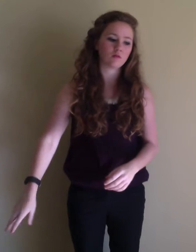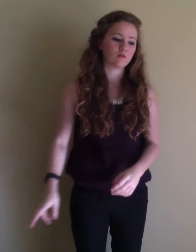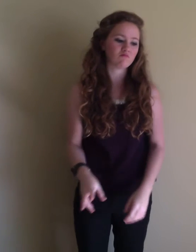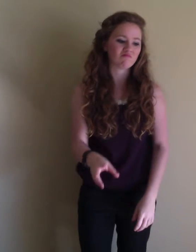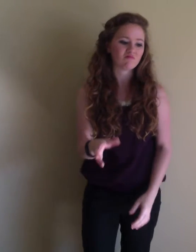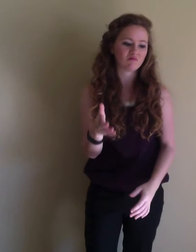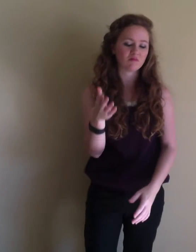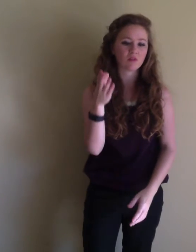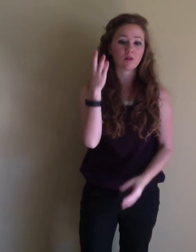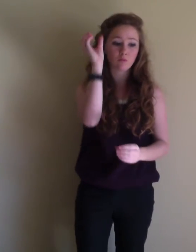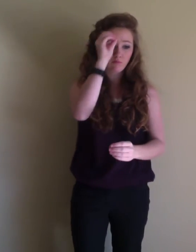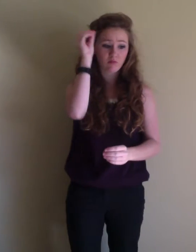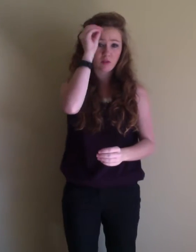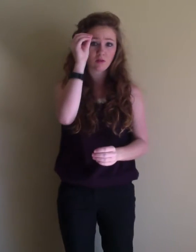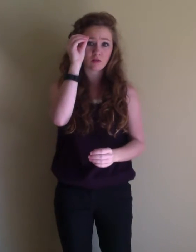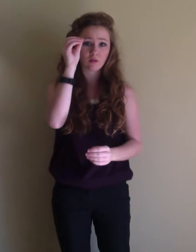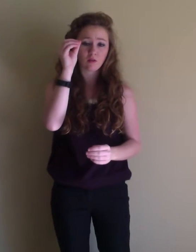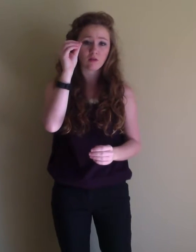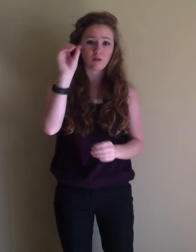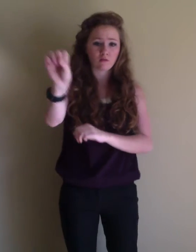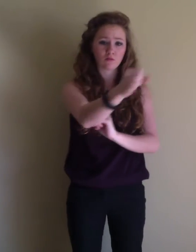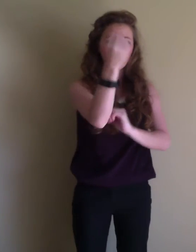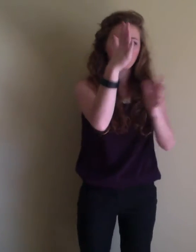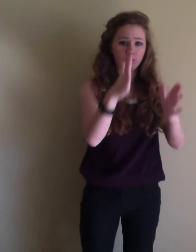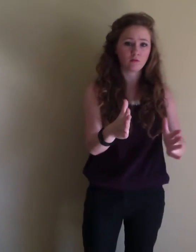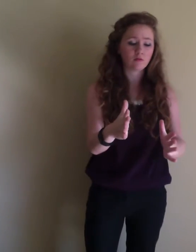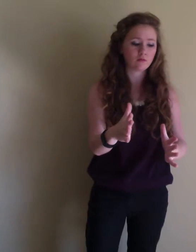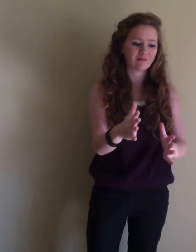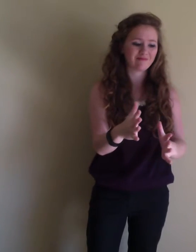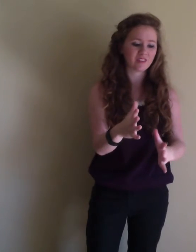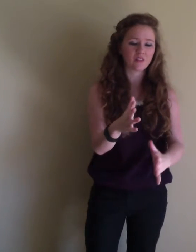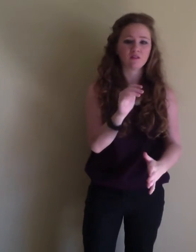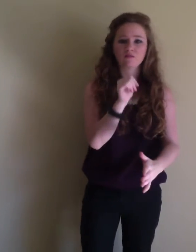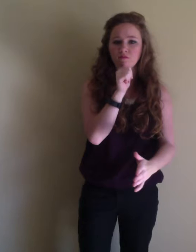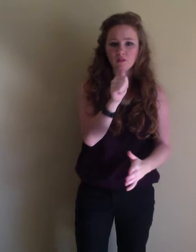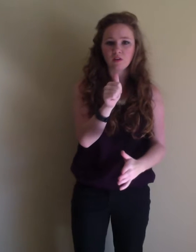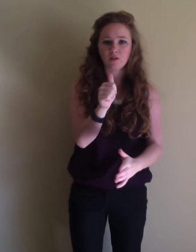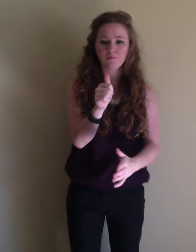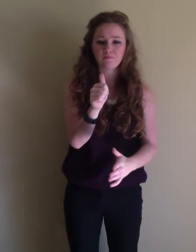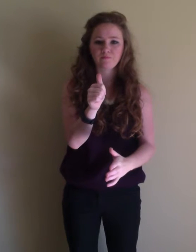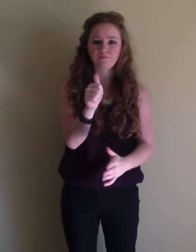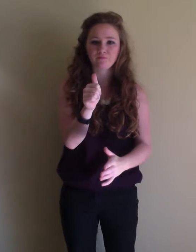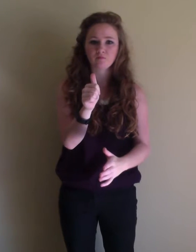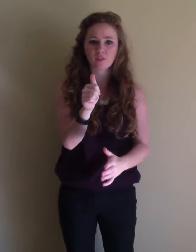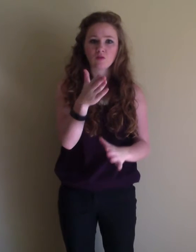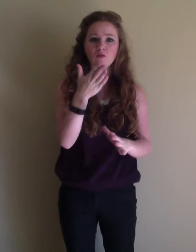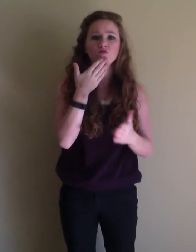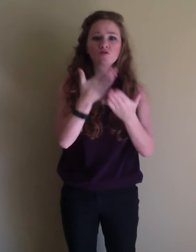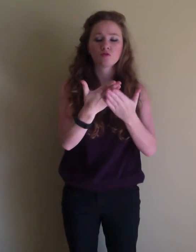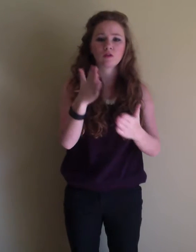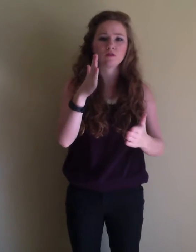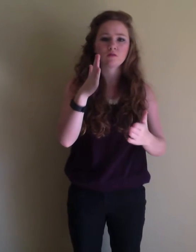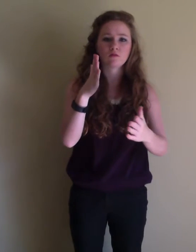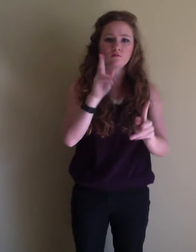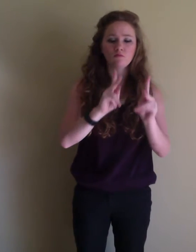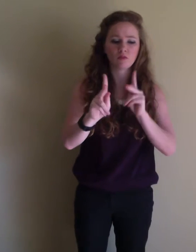rebels. They thought, our taxes are low, the British government is protecting us, you guys are whining, get over it, knock it off.